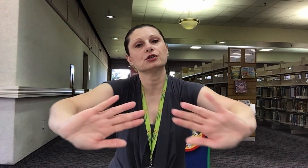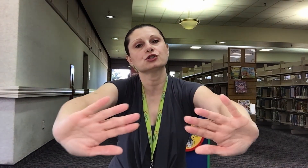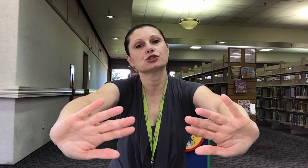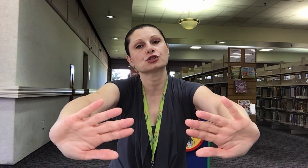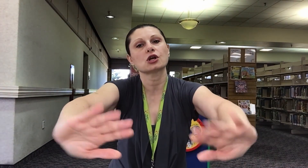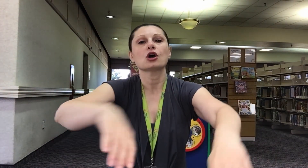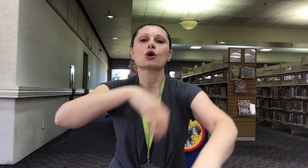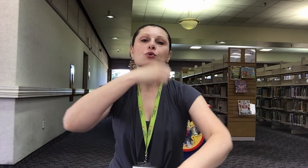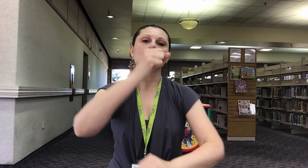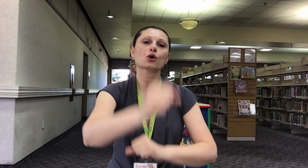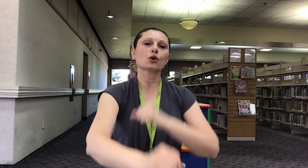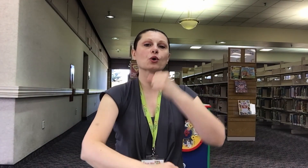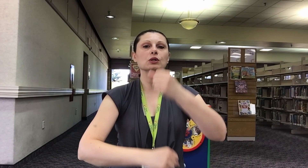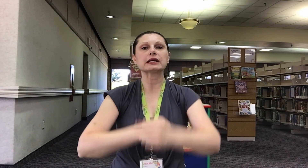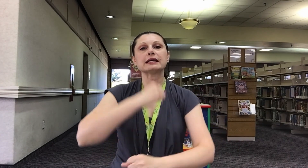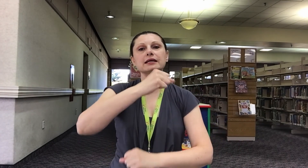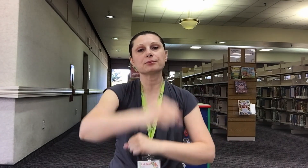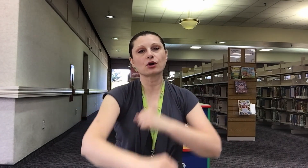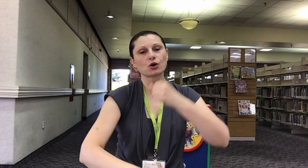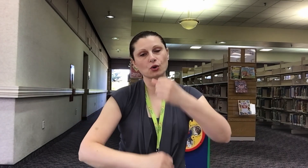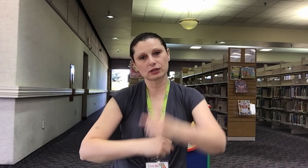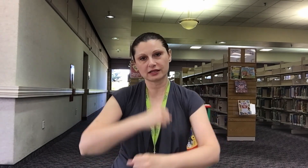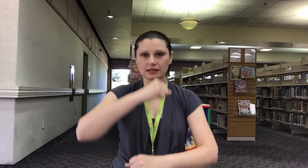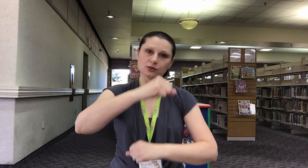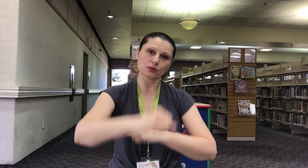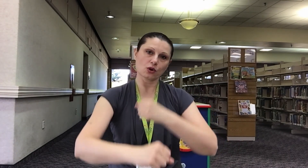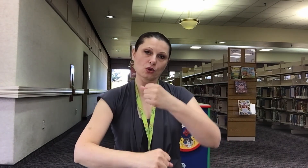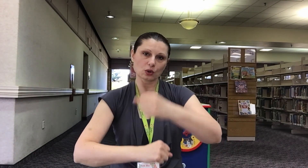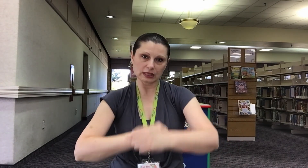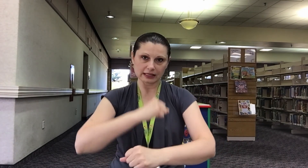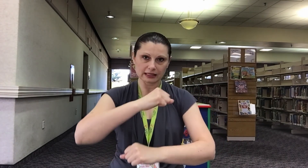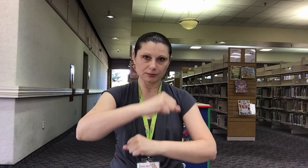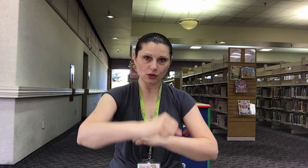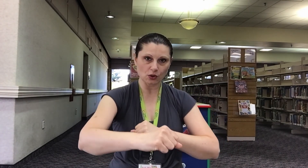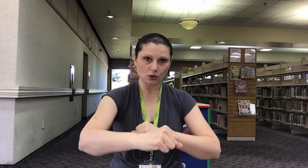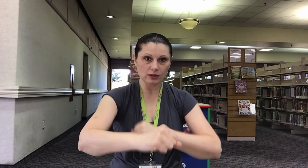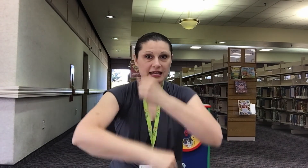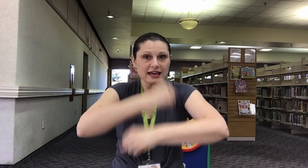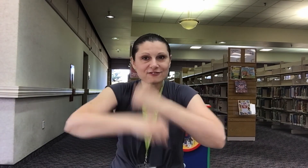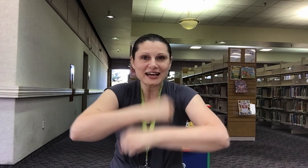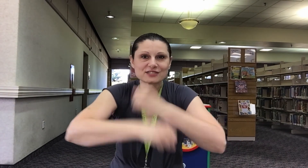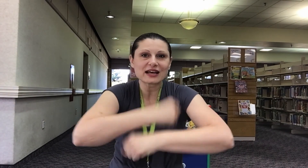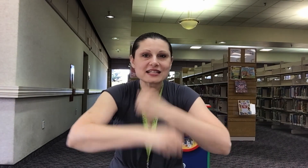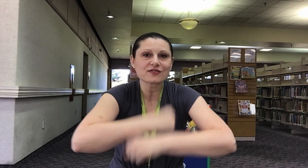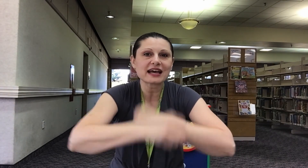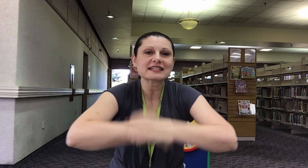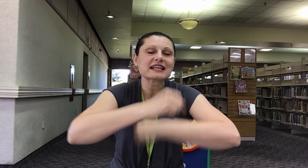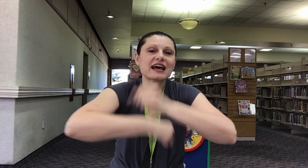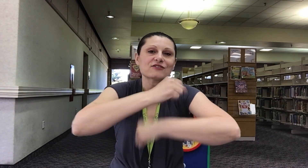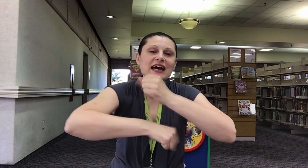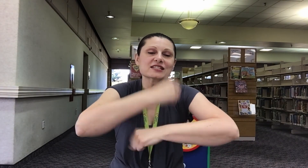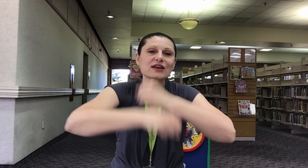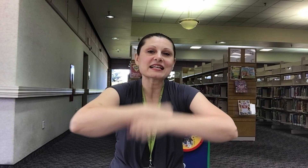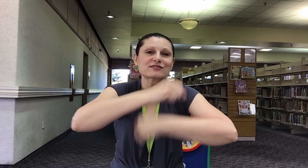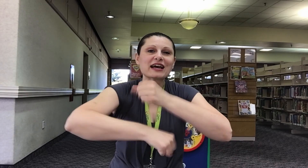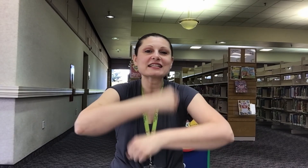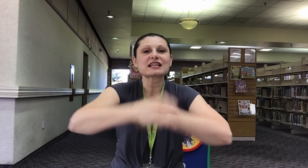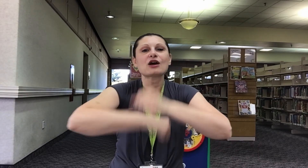push. Roly Poly, Roly Poly, fast, fast, fast, fast, fast, fast.